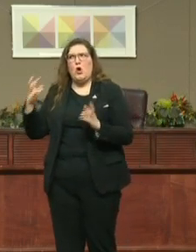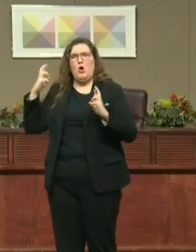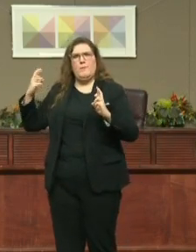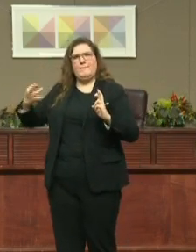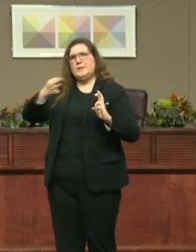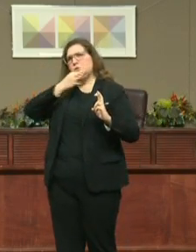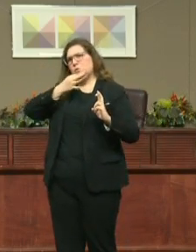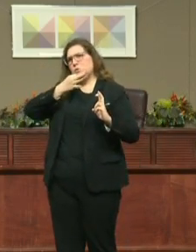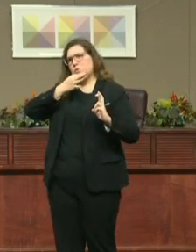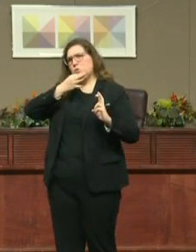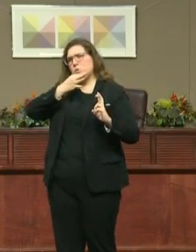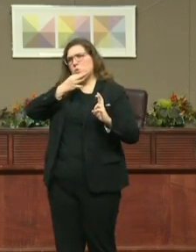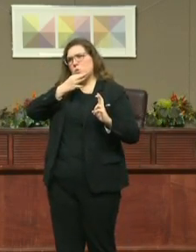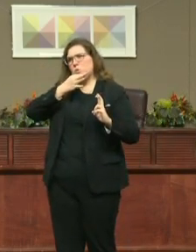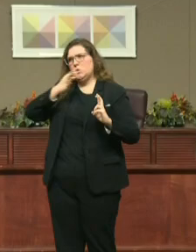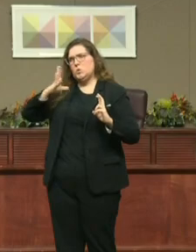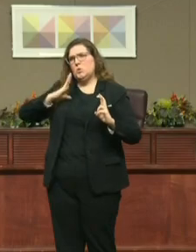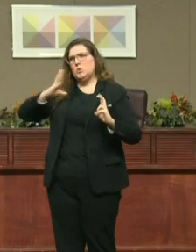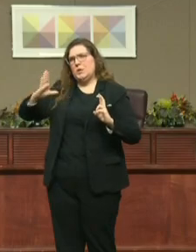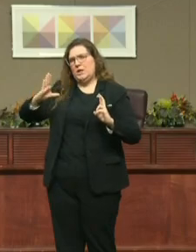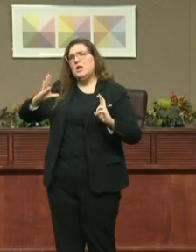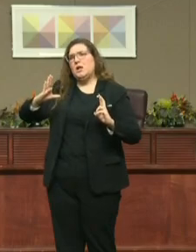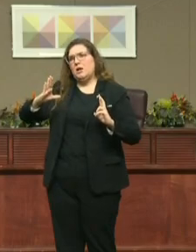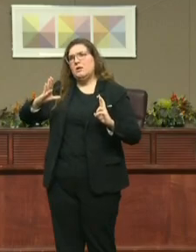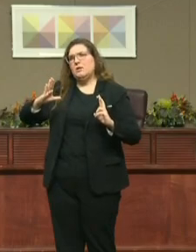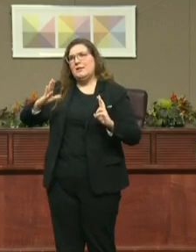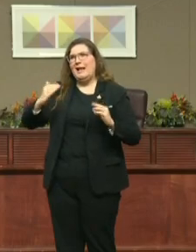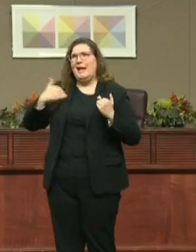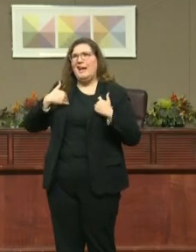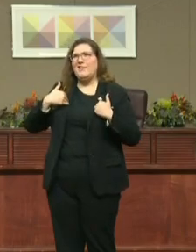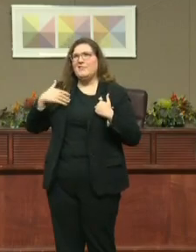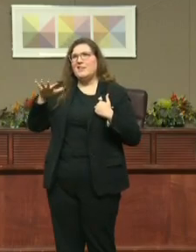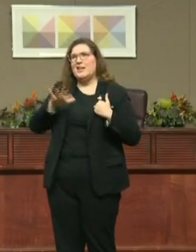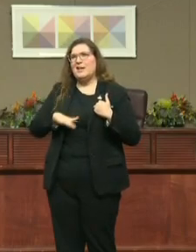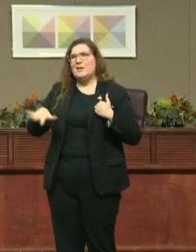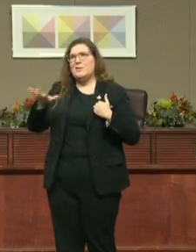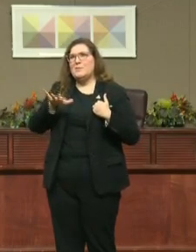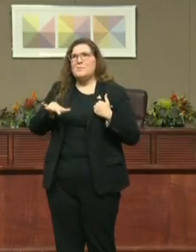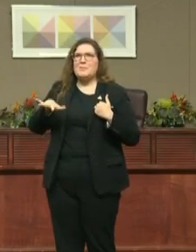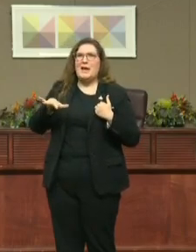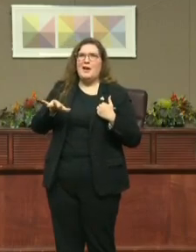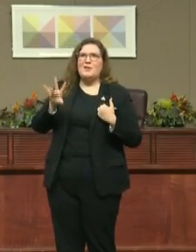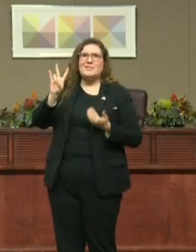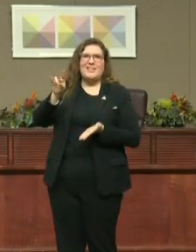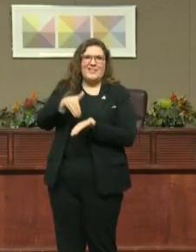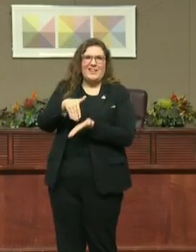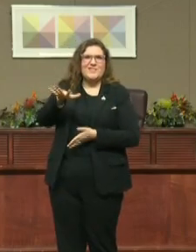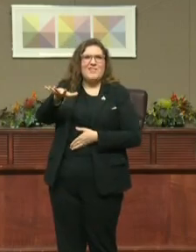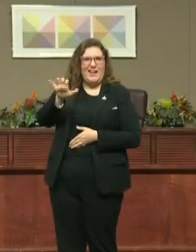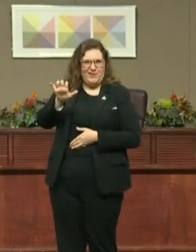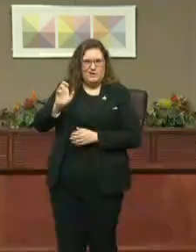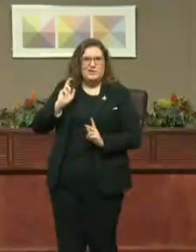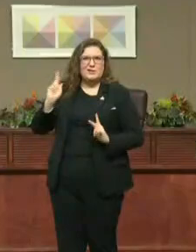we had some 7,200 or so, 7,500 or so that